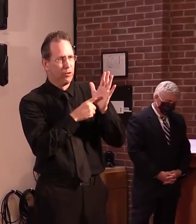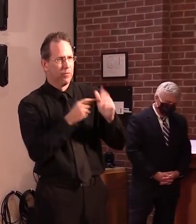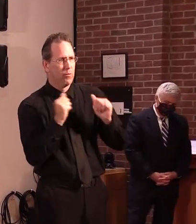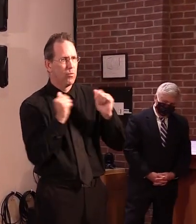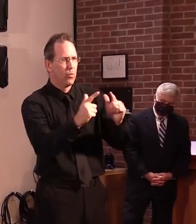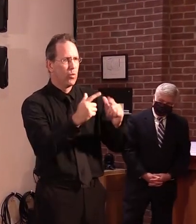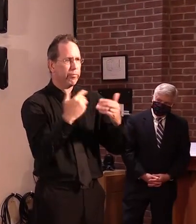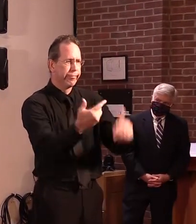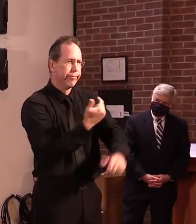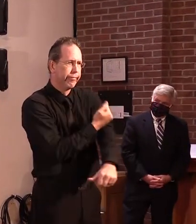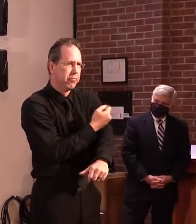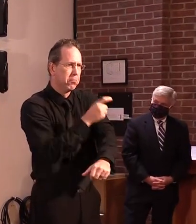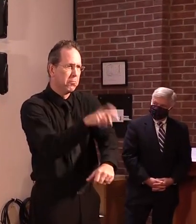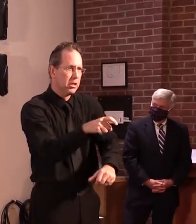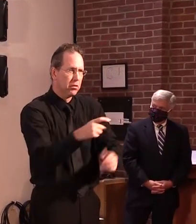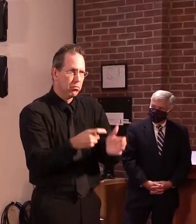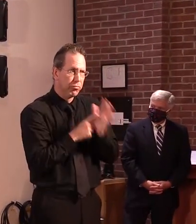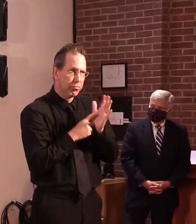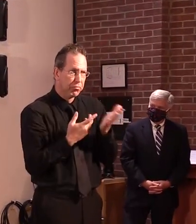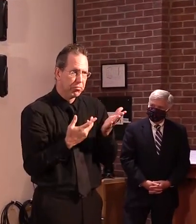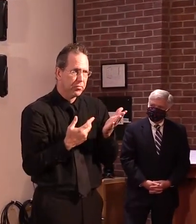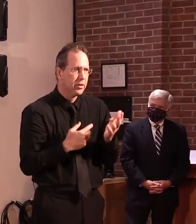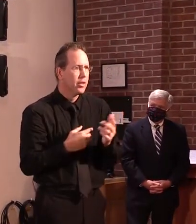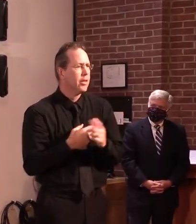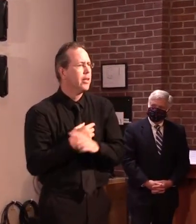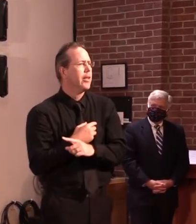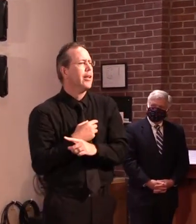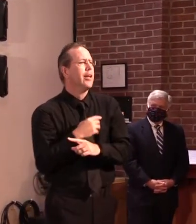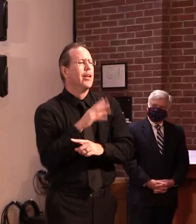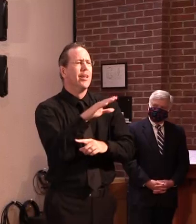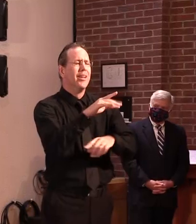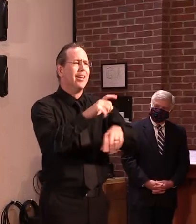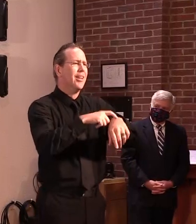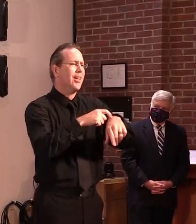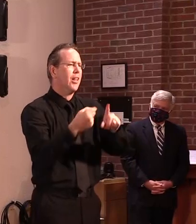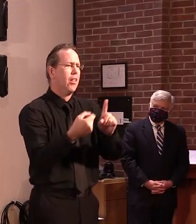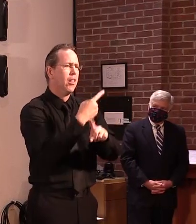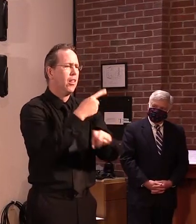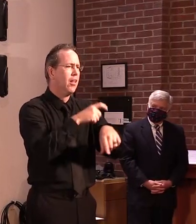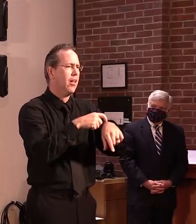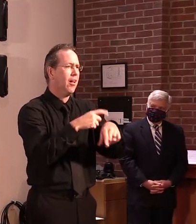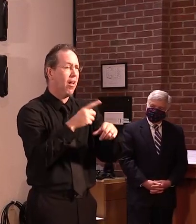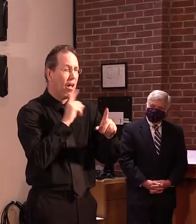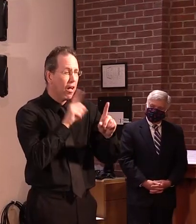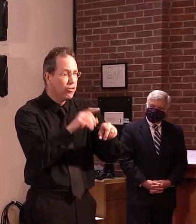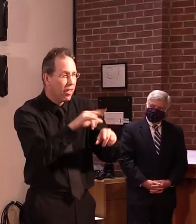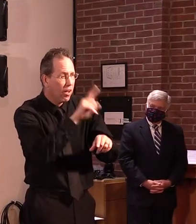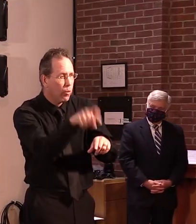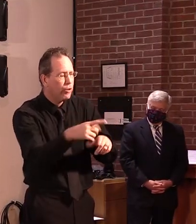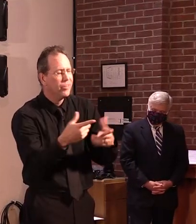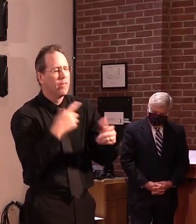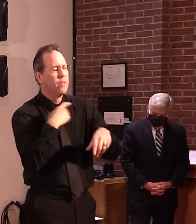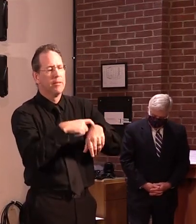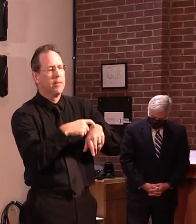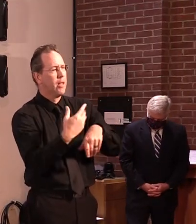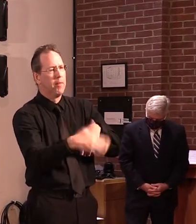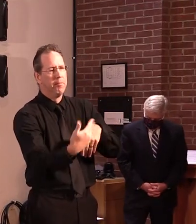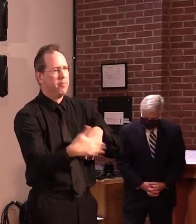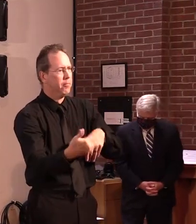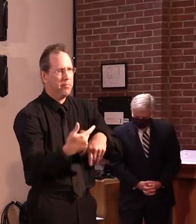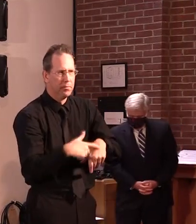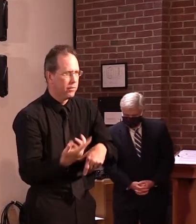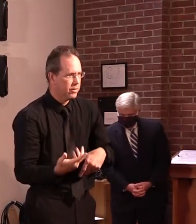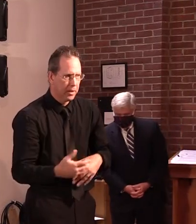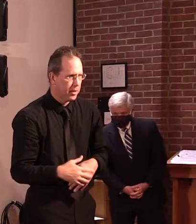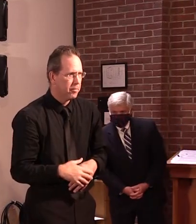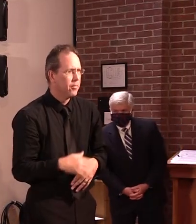I like the conciseness of that answer, and I'd like to echo that. Clearly, you know, anything is on the table.